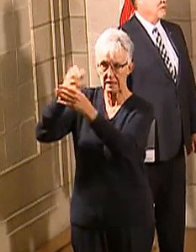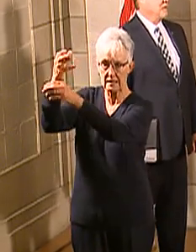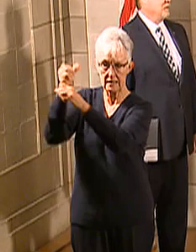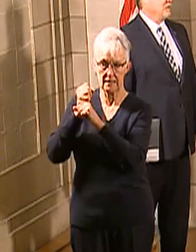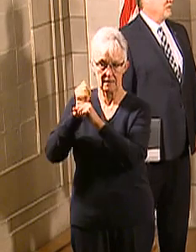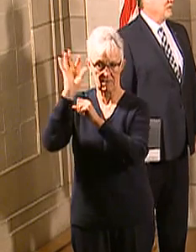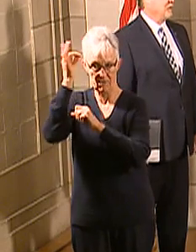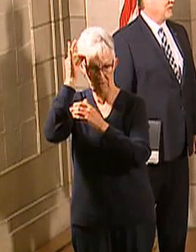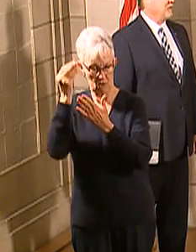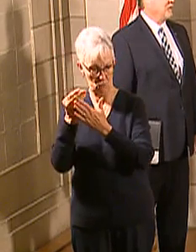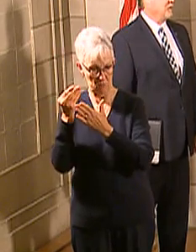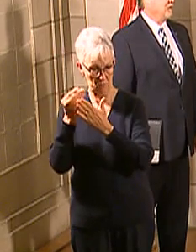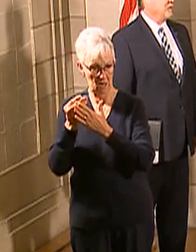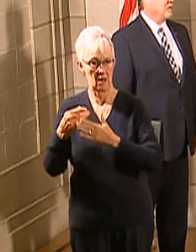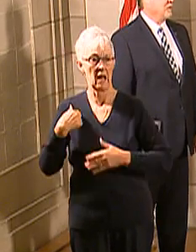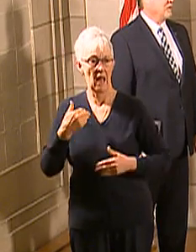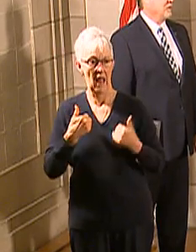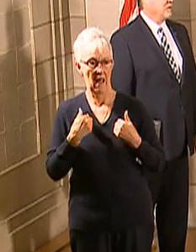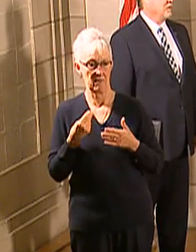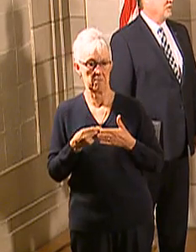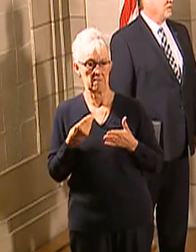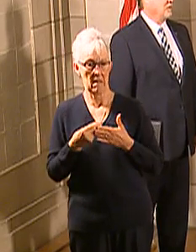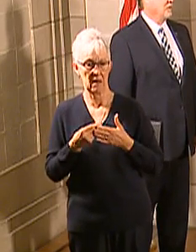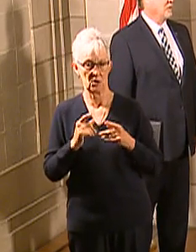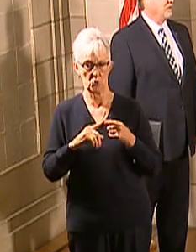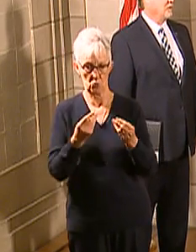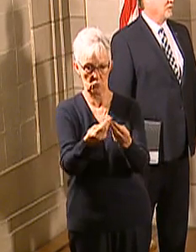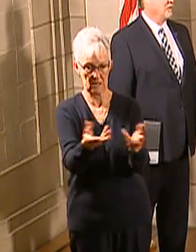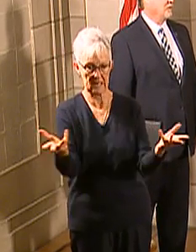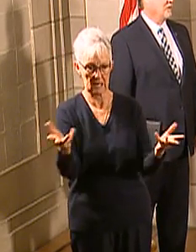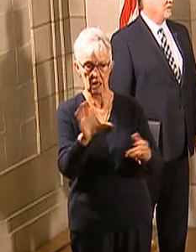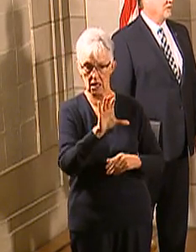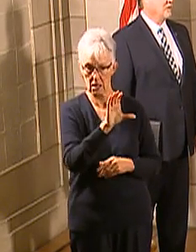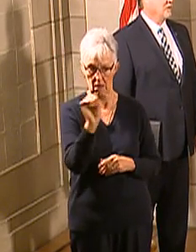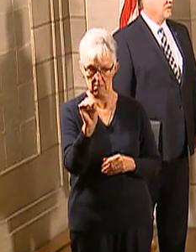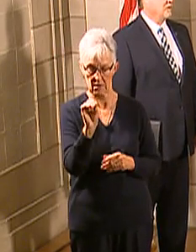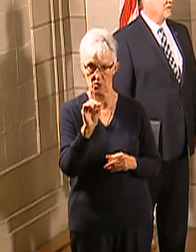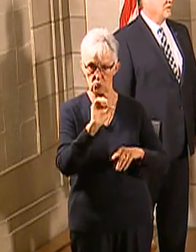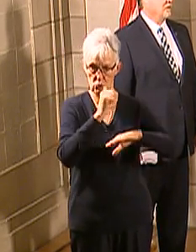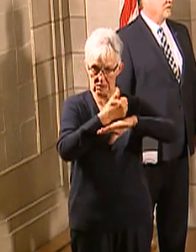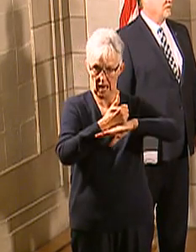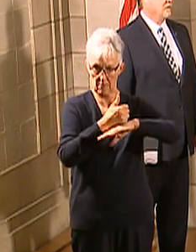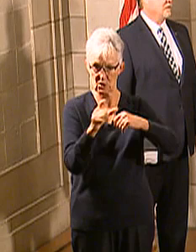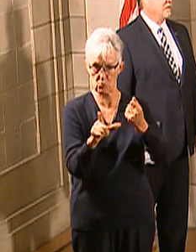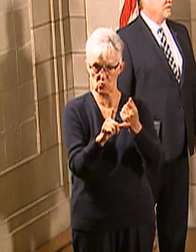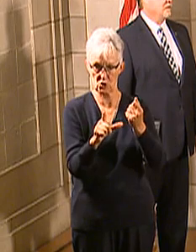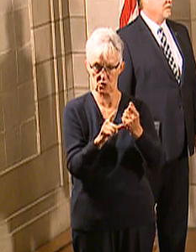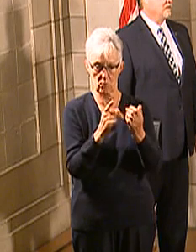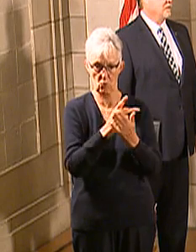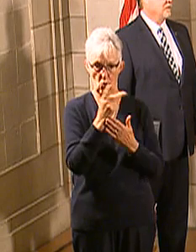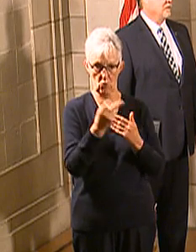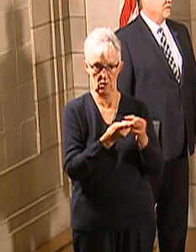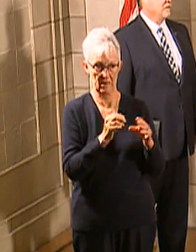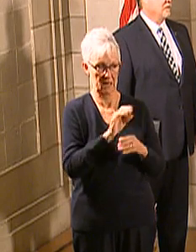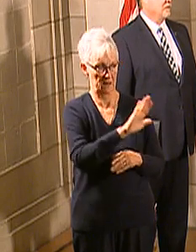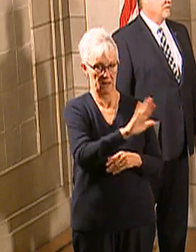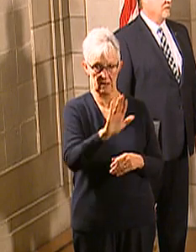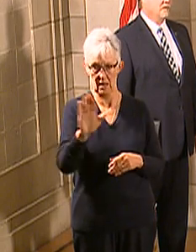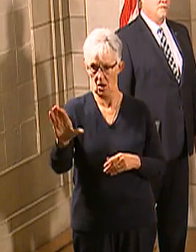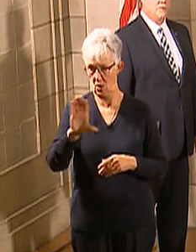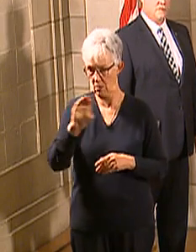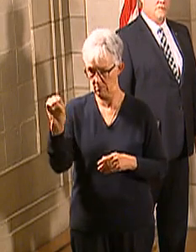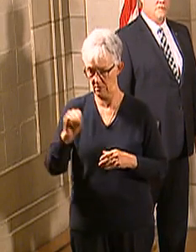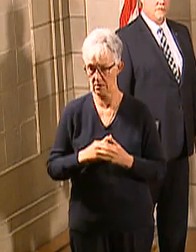give out there to employers to help establish apprenticeships. Basically, our coordinator goes out